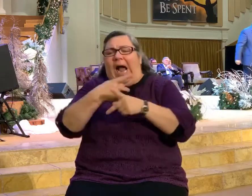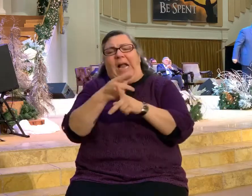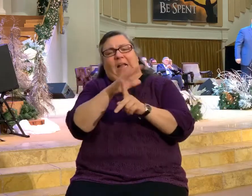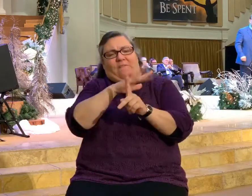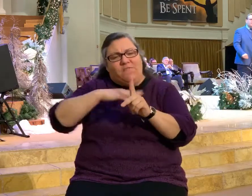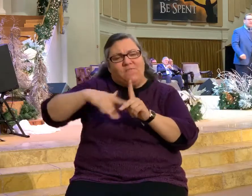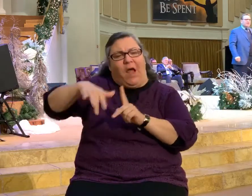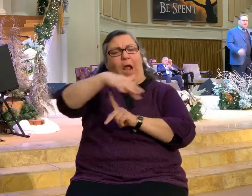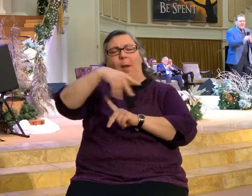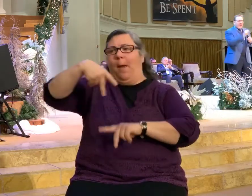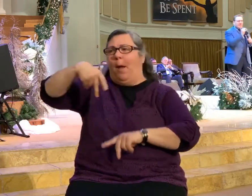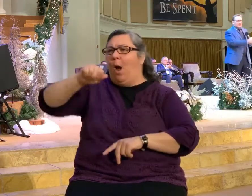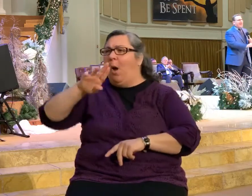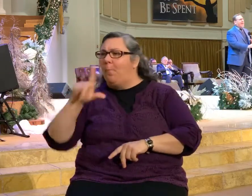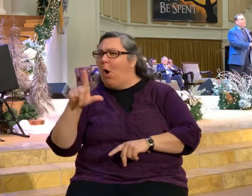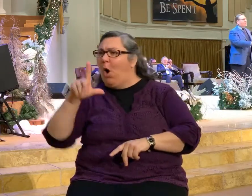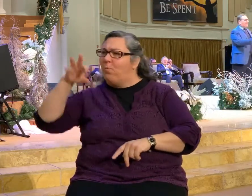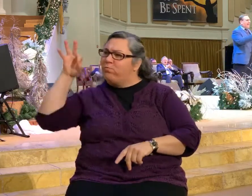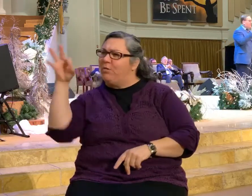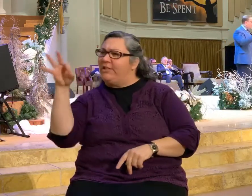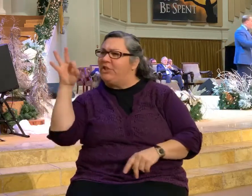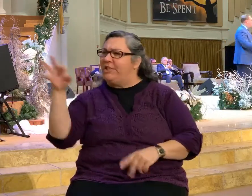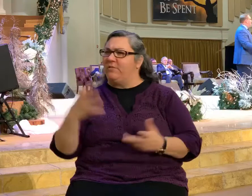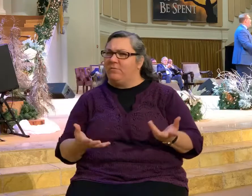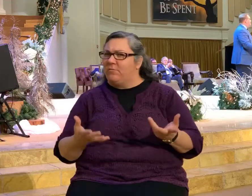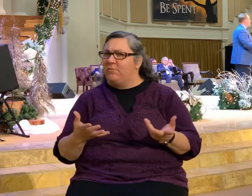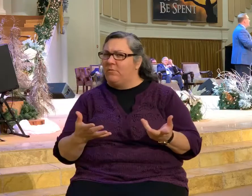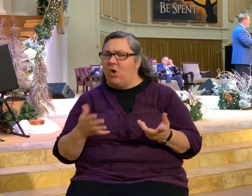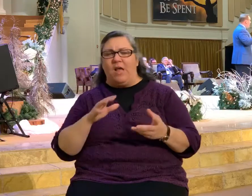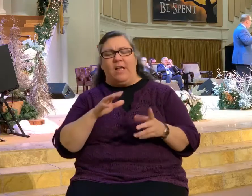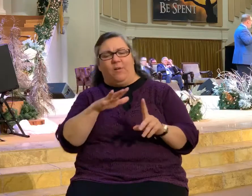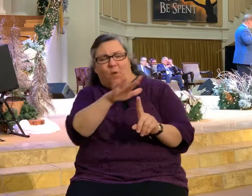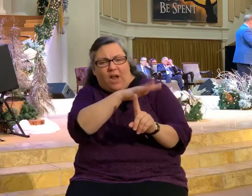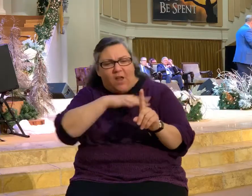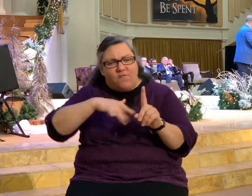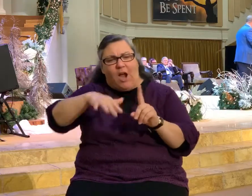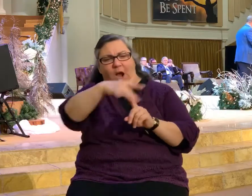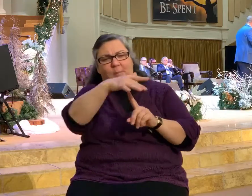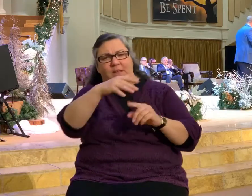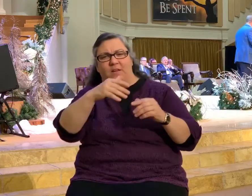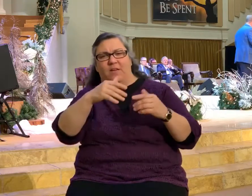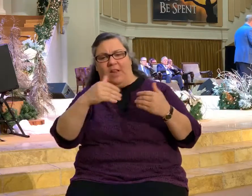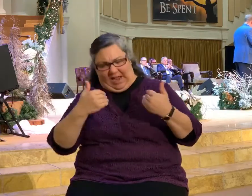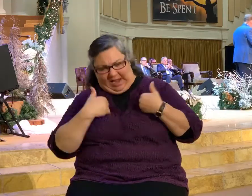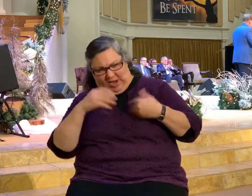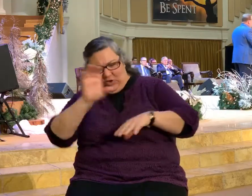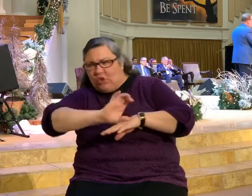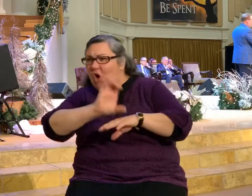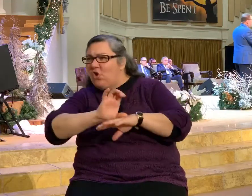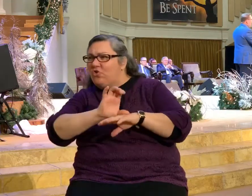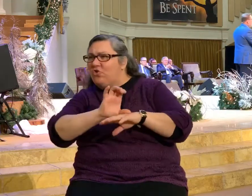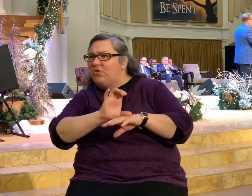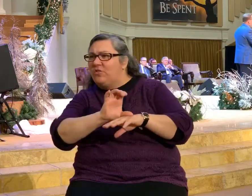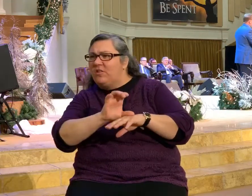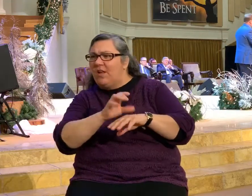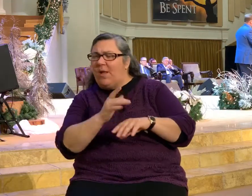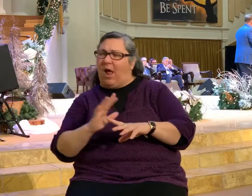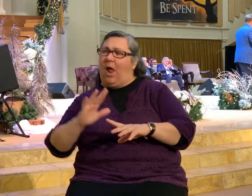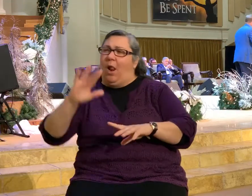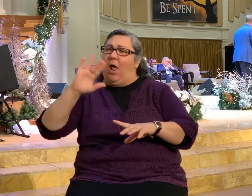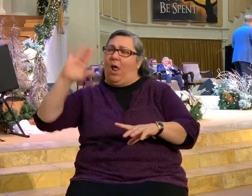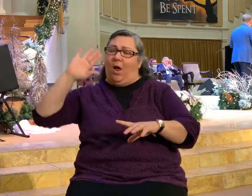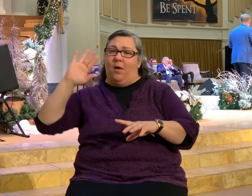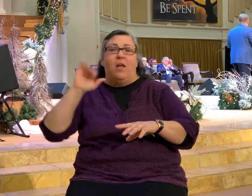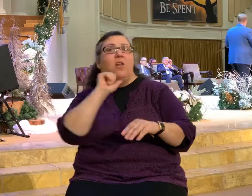preaching in. You got to understand what kind of context they were having church in. It wasn't easy. It